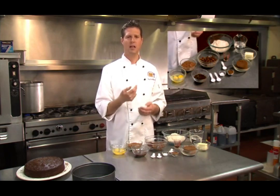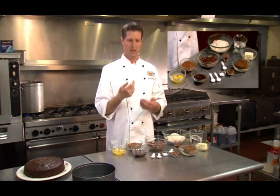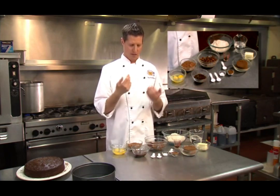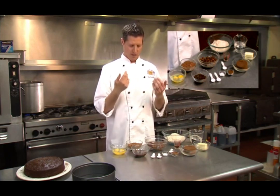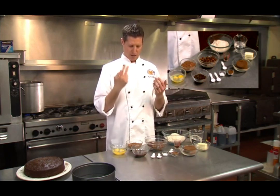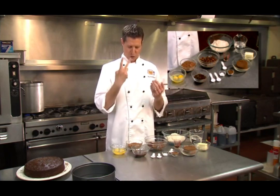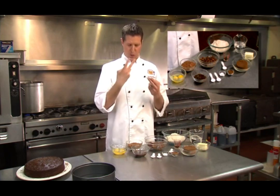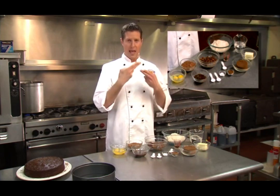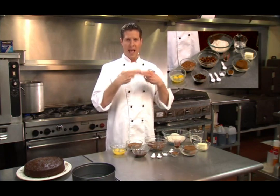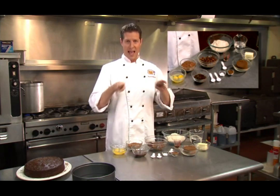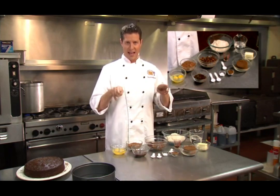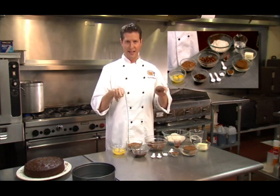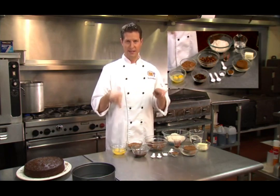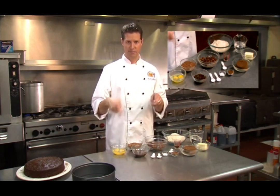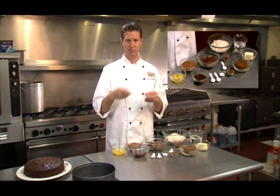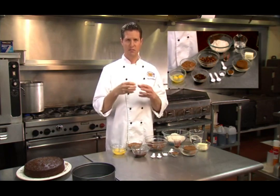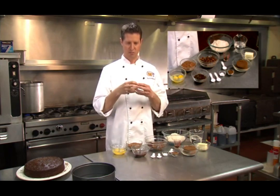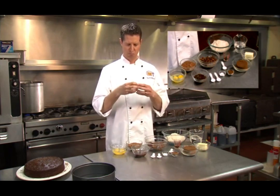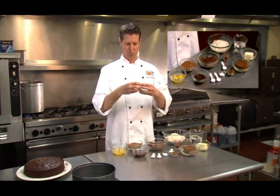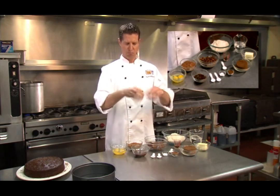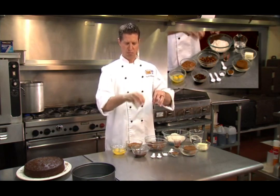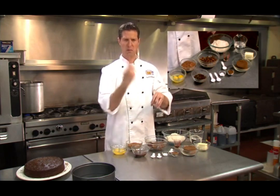Mix in 2 eggs, 1 egg at a time.